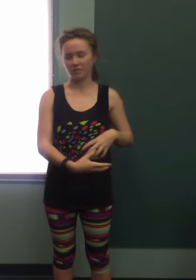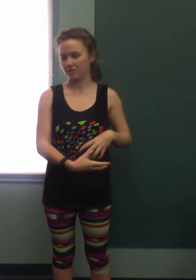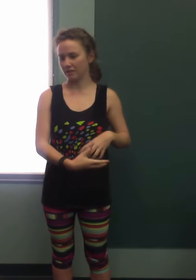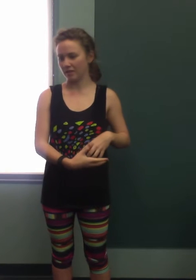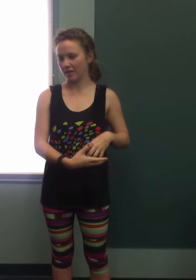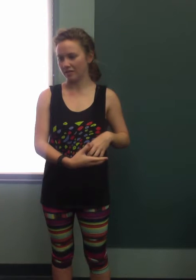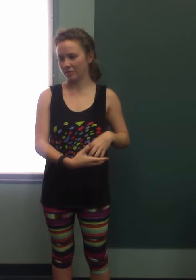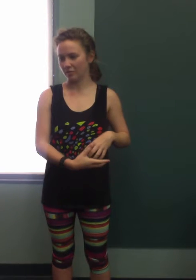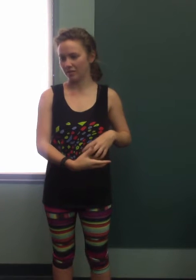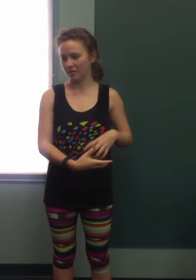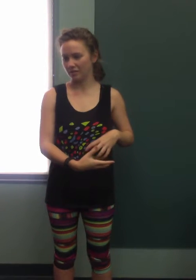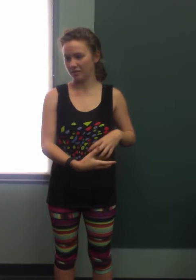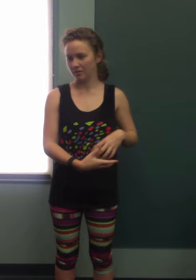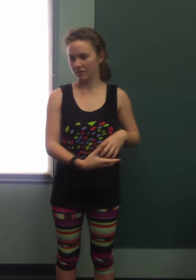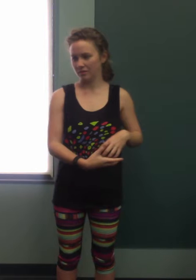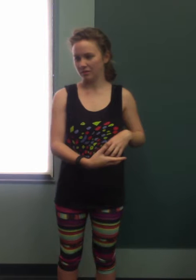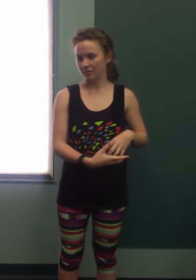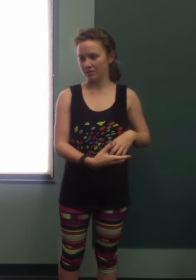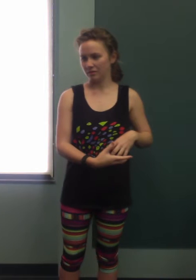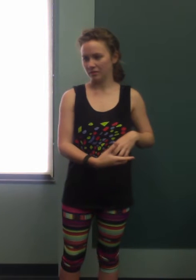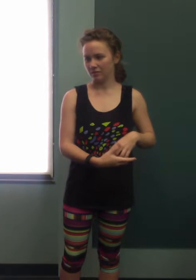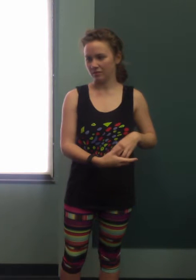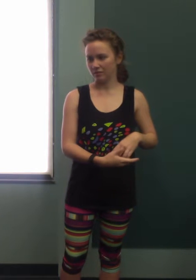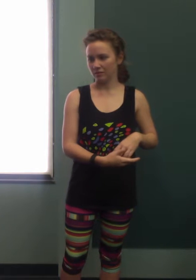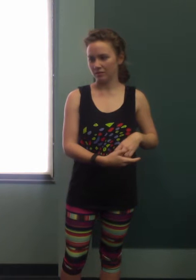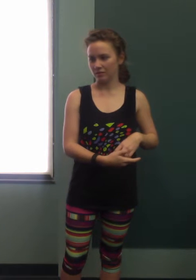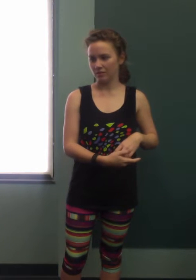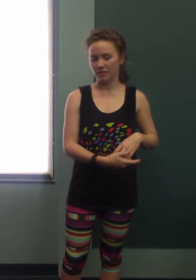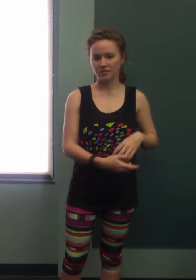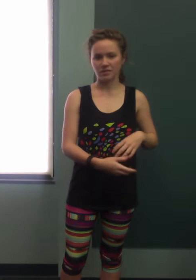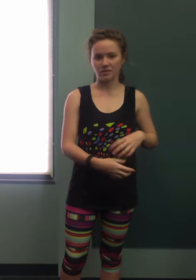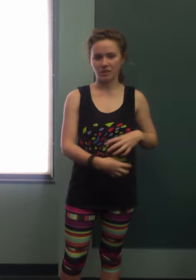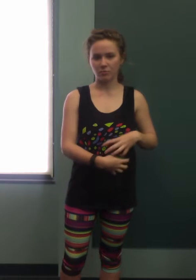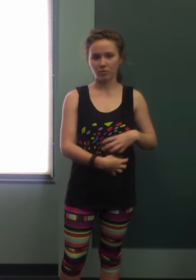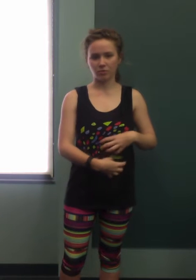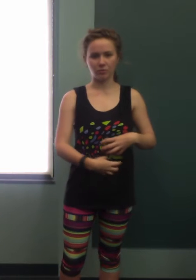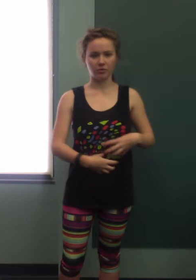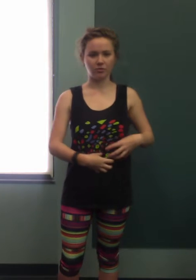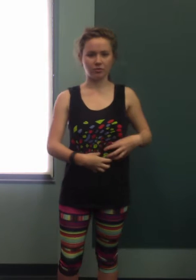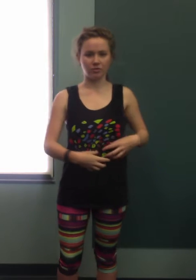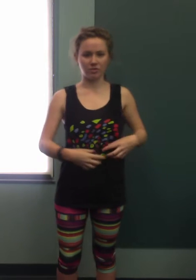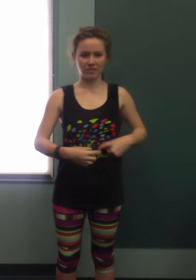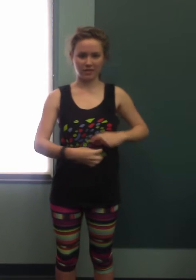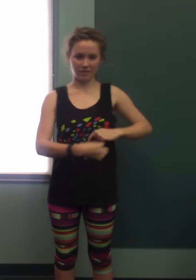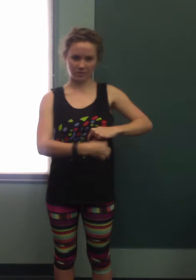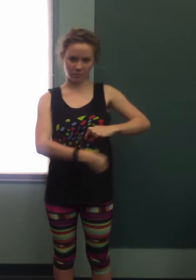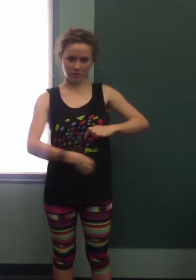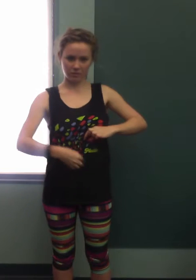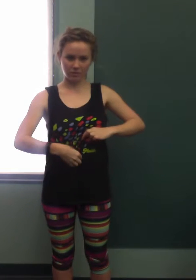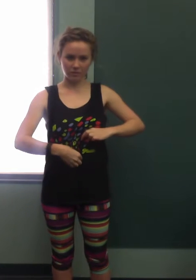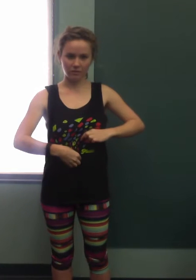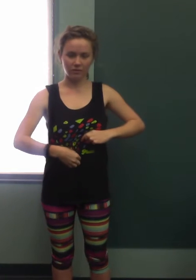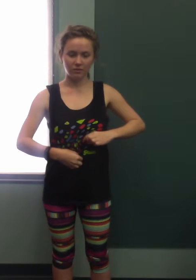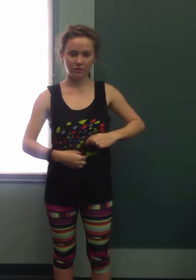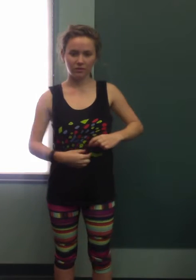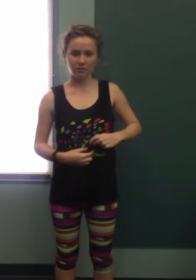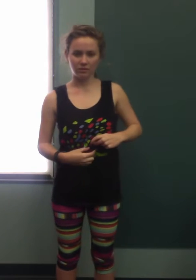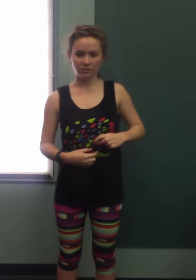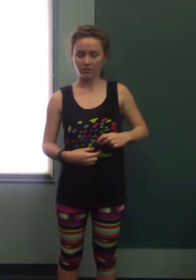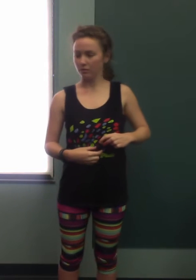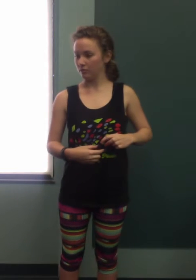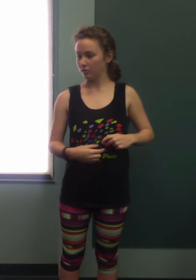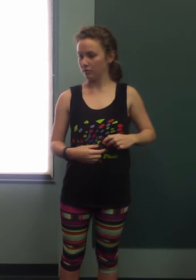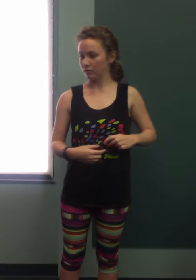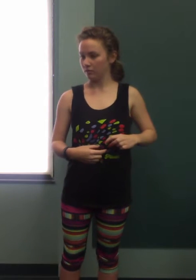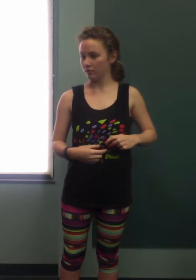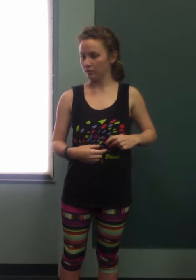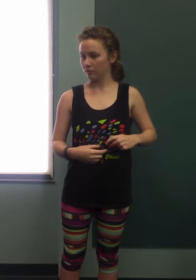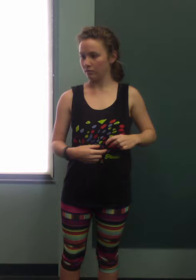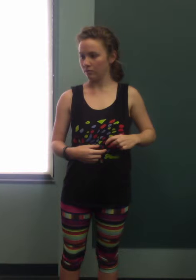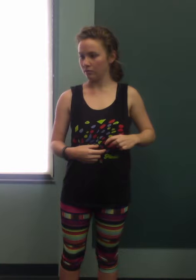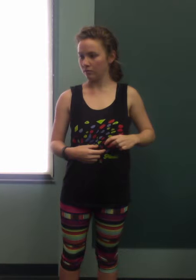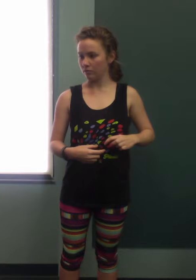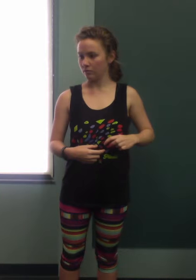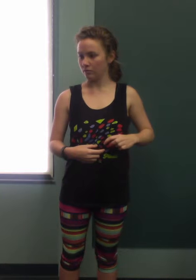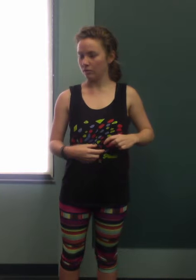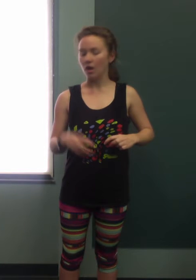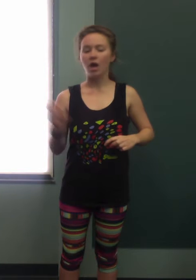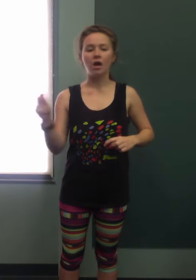carbohydrates. We also have trypsin and chymotrypsin. Those are going to break down different types of amino acids, or breaks between different types of amino acids,